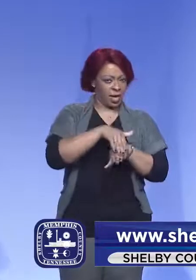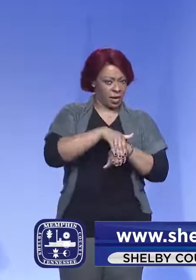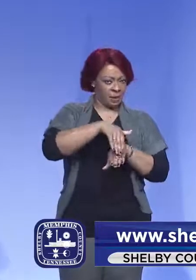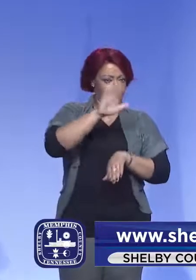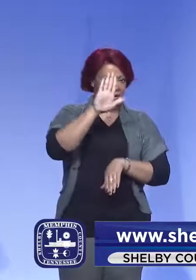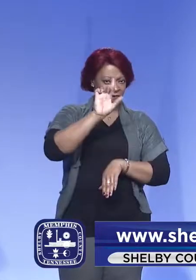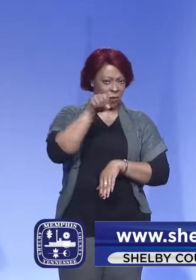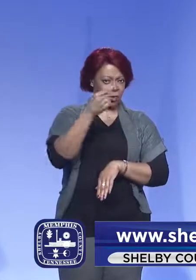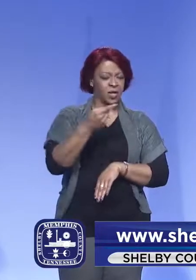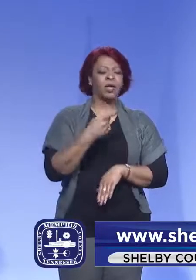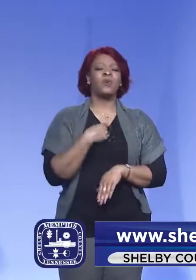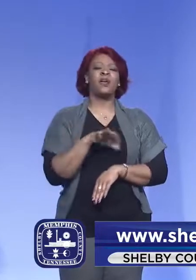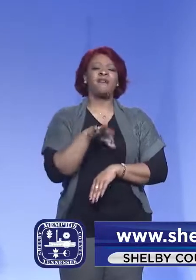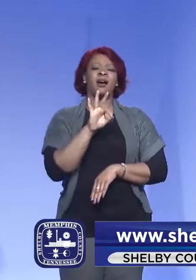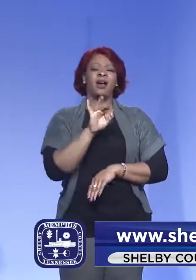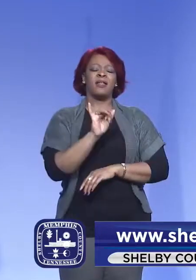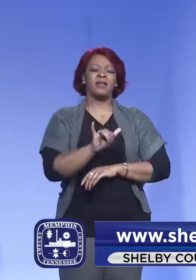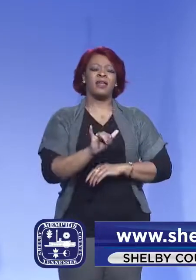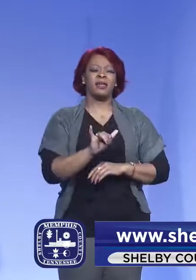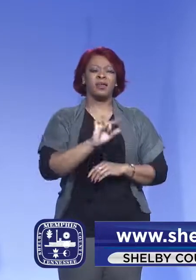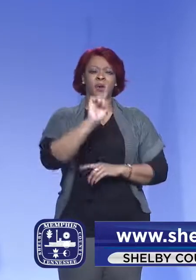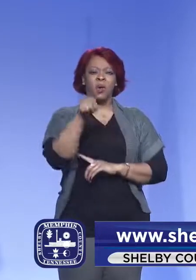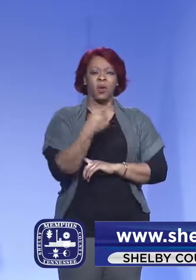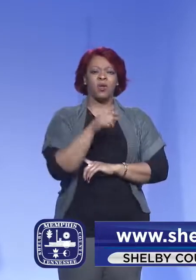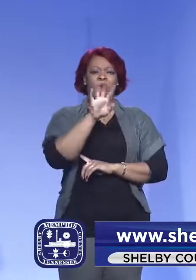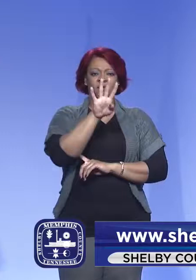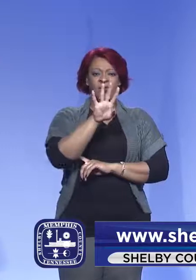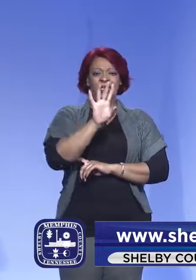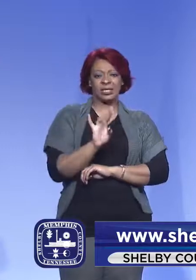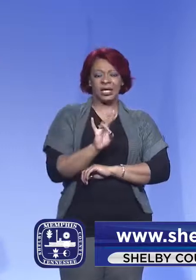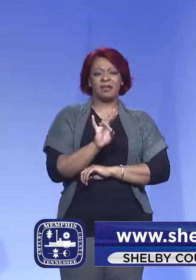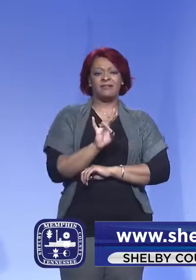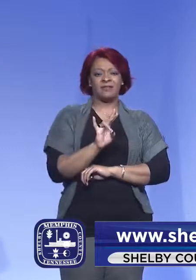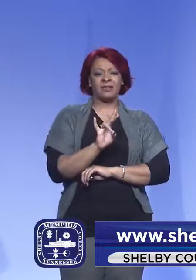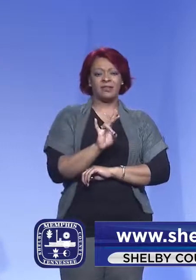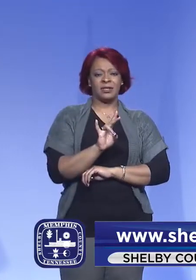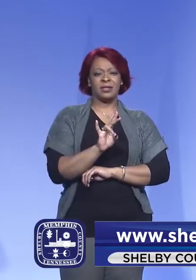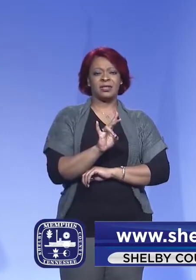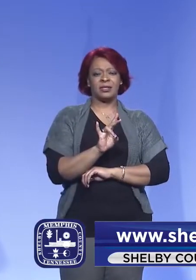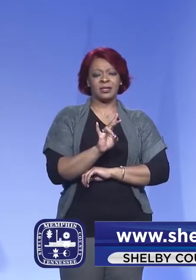plus, we find that only 47 of those